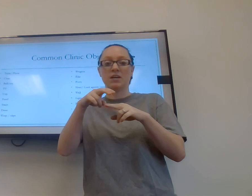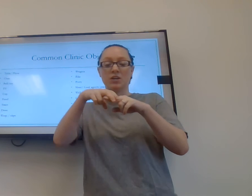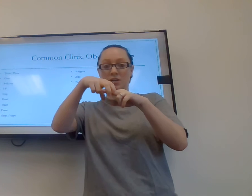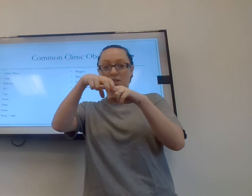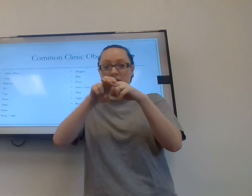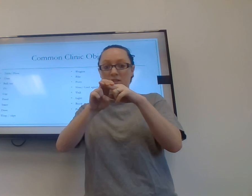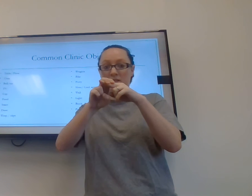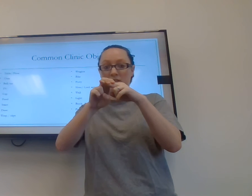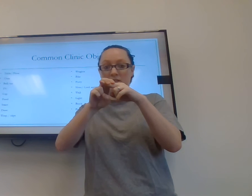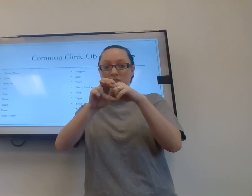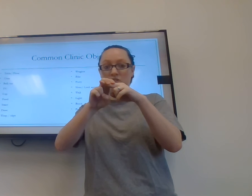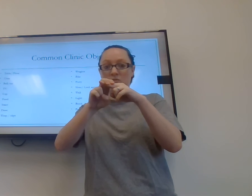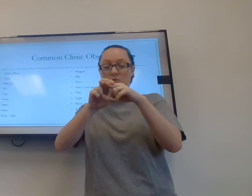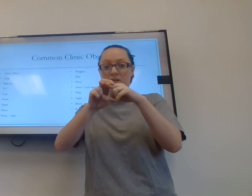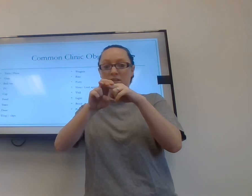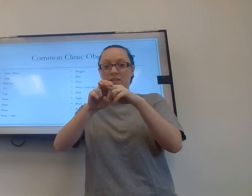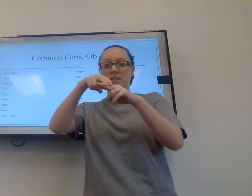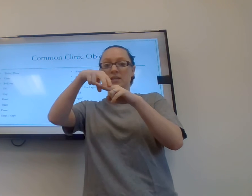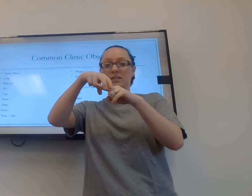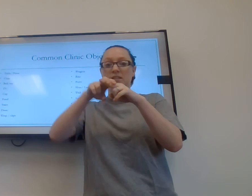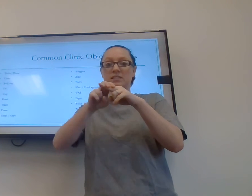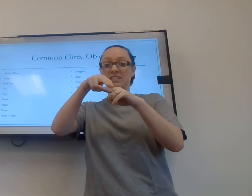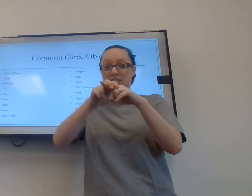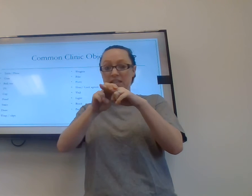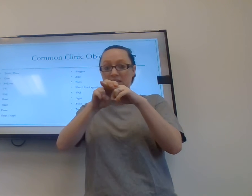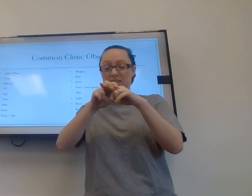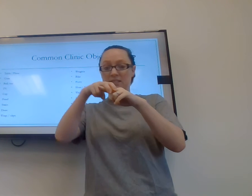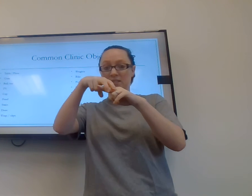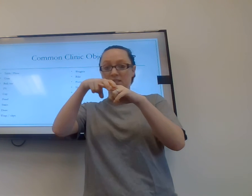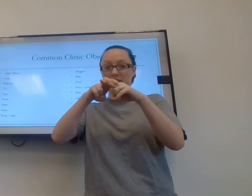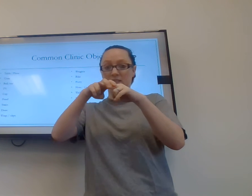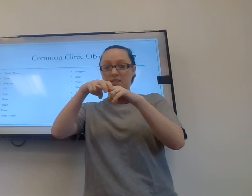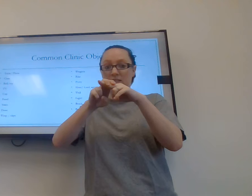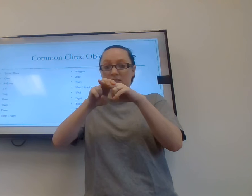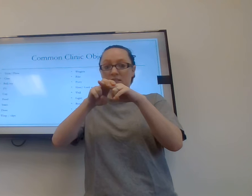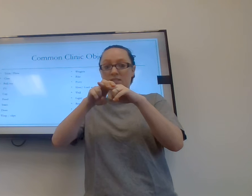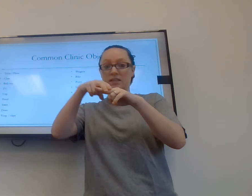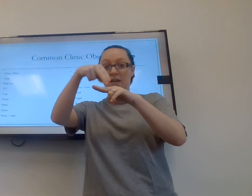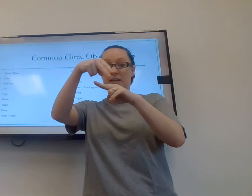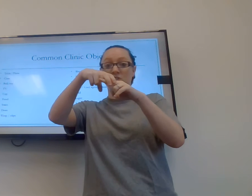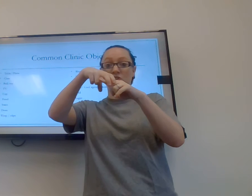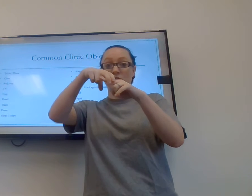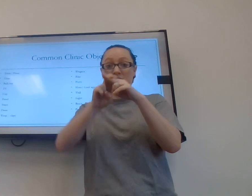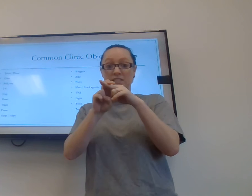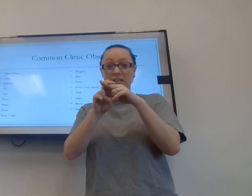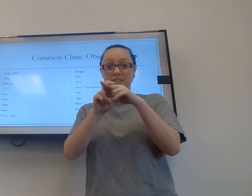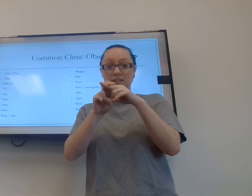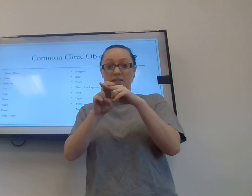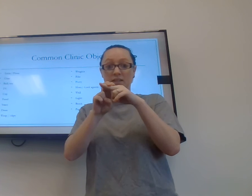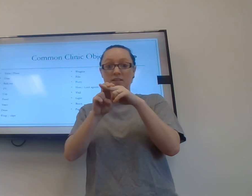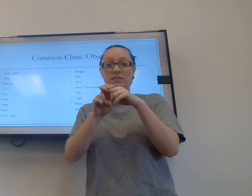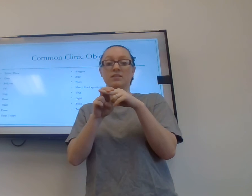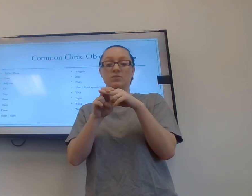Chair, it's just one. Sitting is like I need you to go sit is